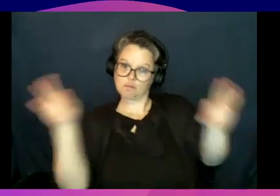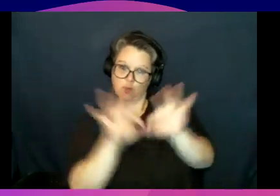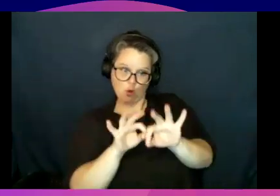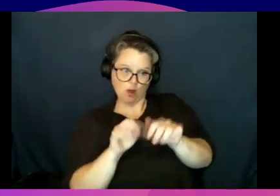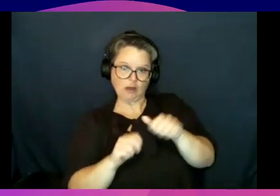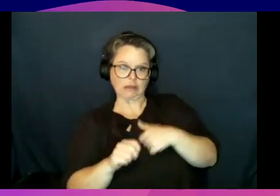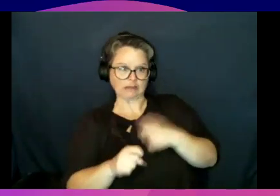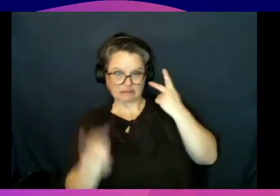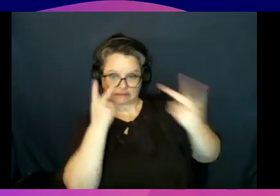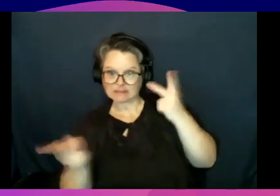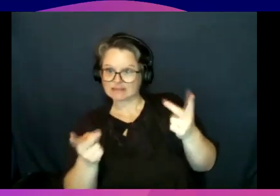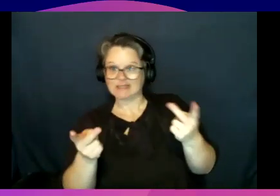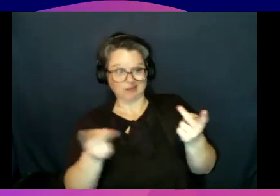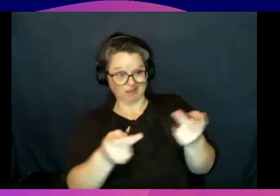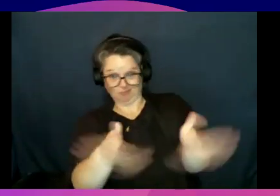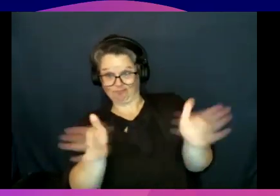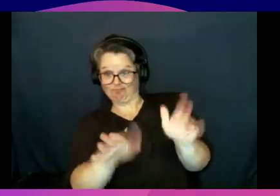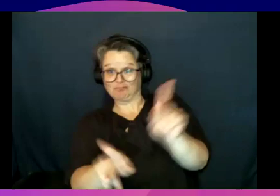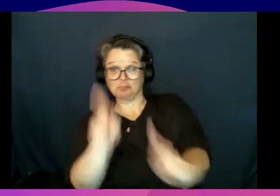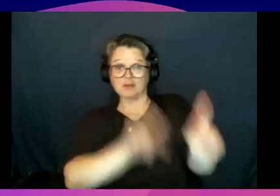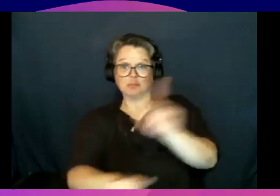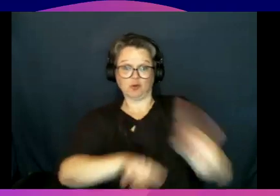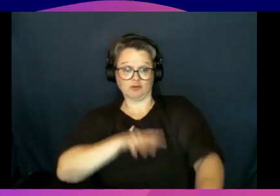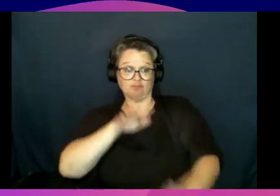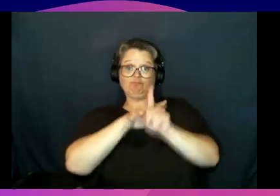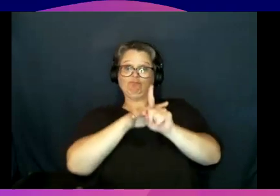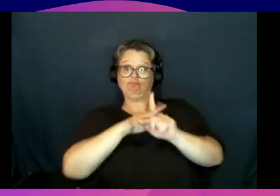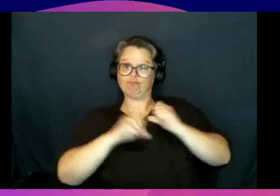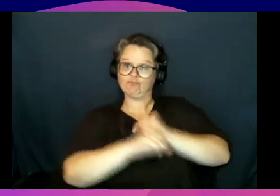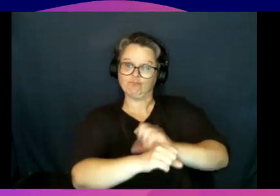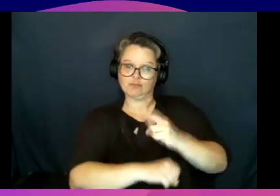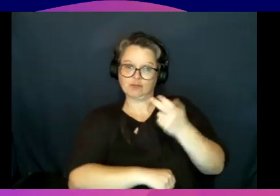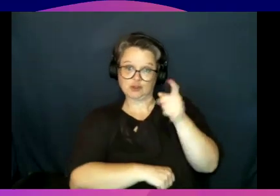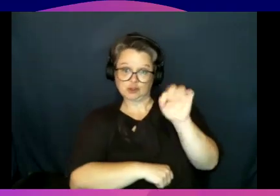those coming to shelters, staff were able to build their own resiliency and hope.